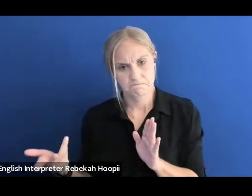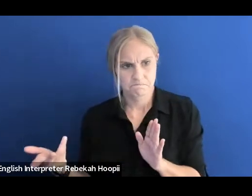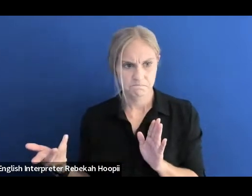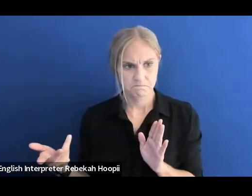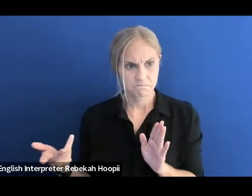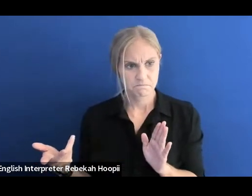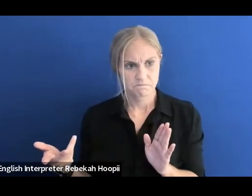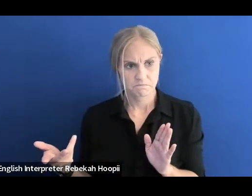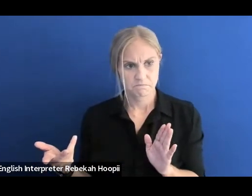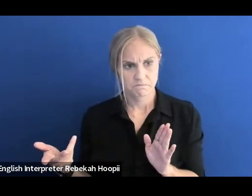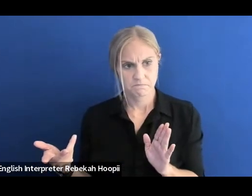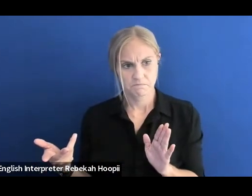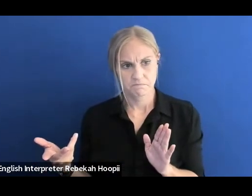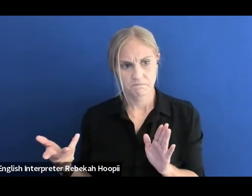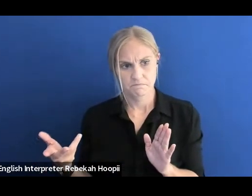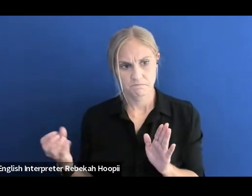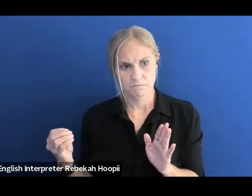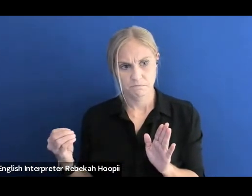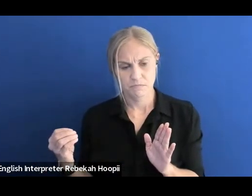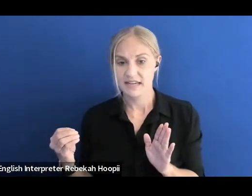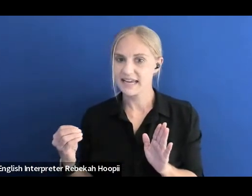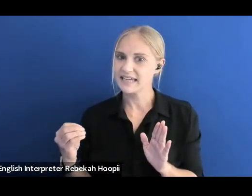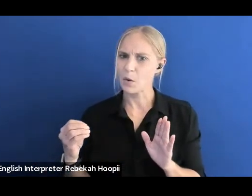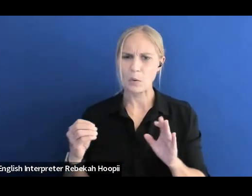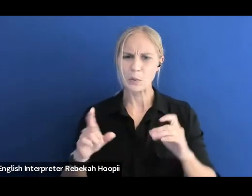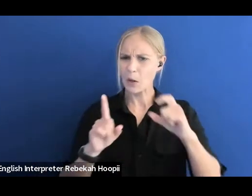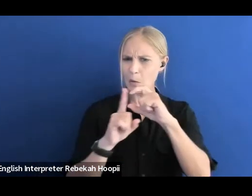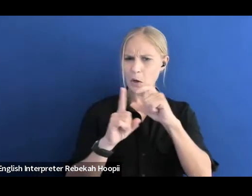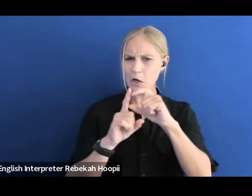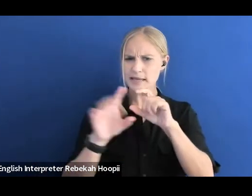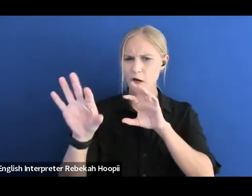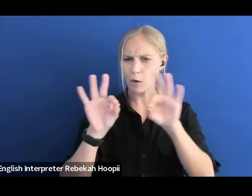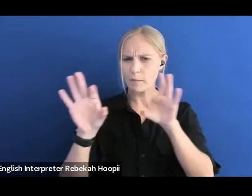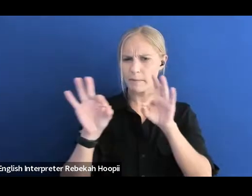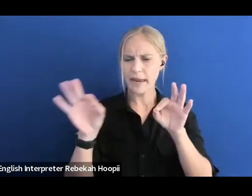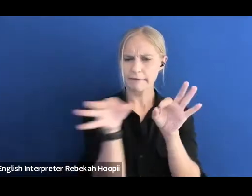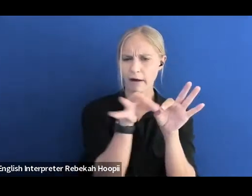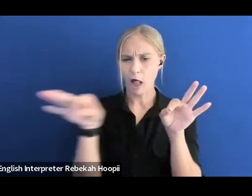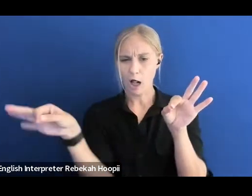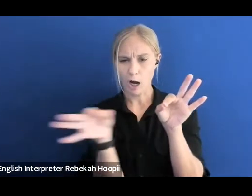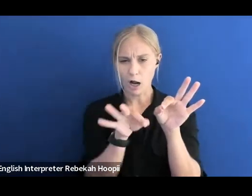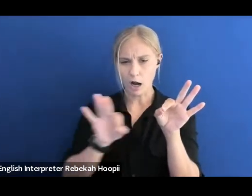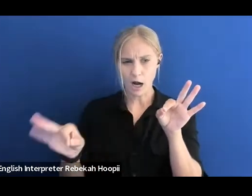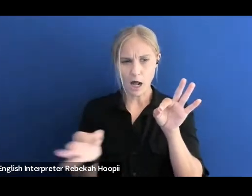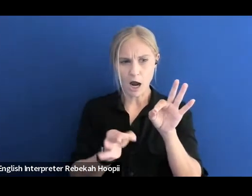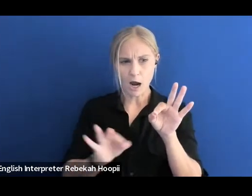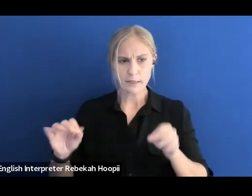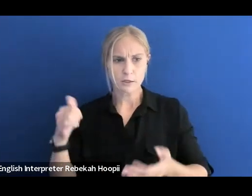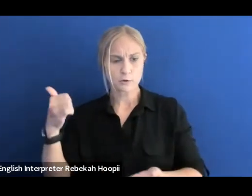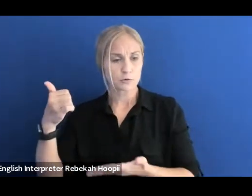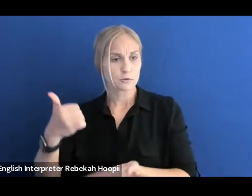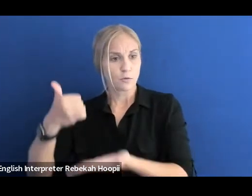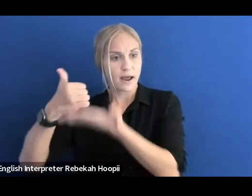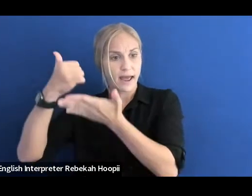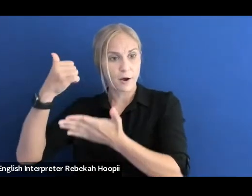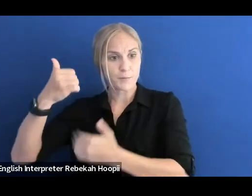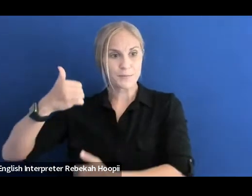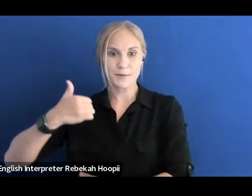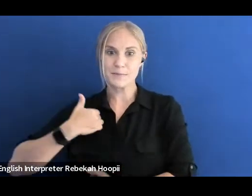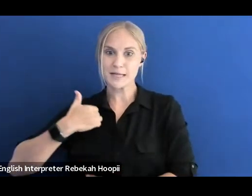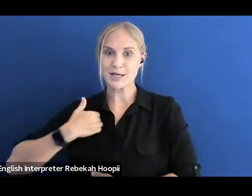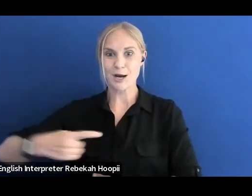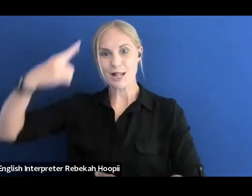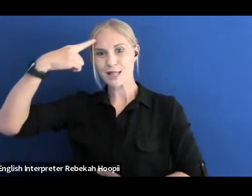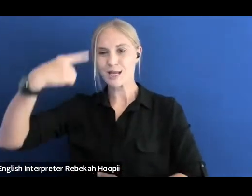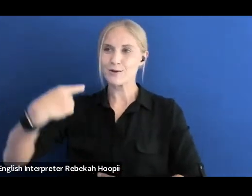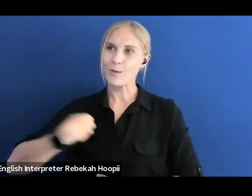so well worded to help the military get across the idea that they're doing a great thing